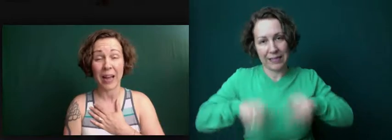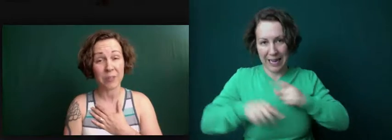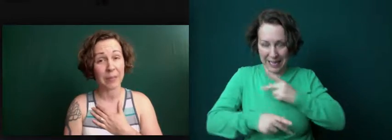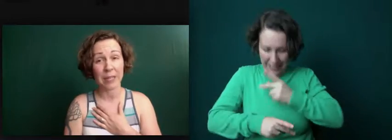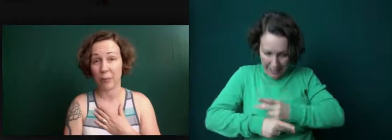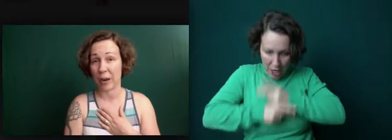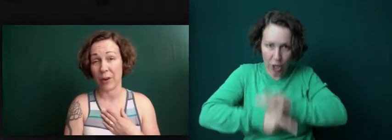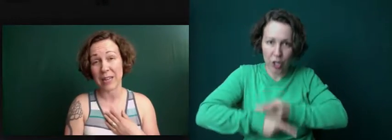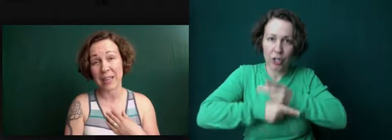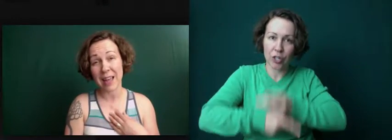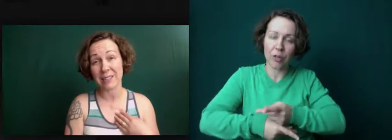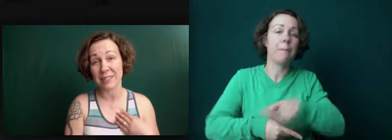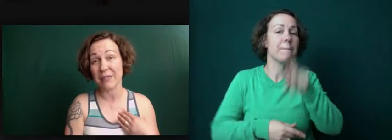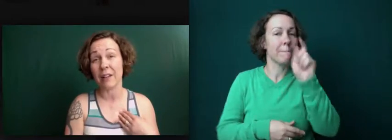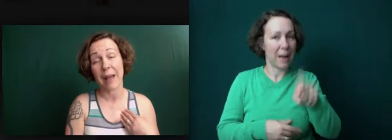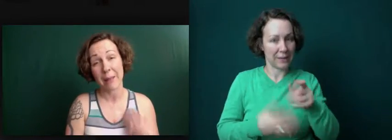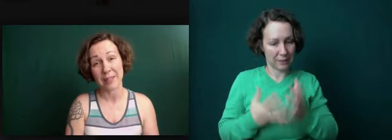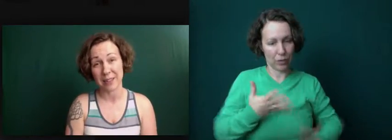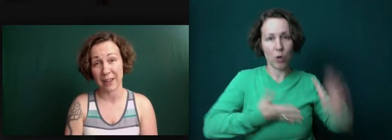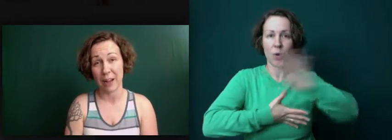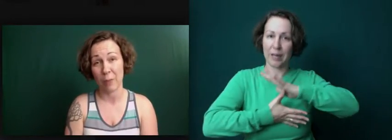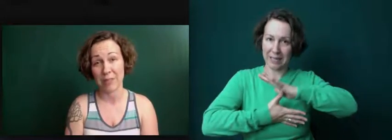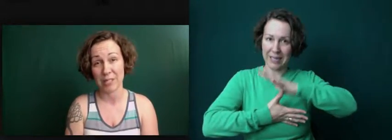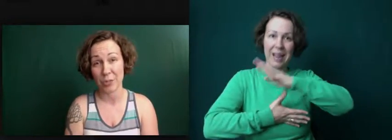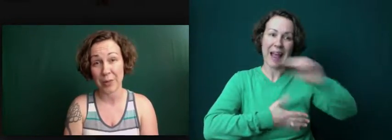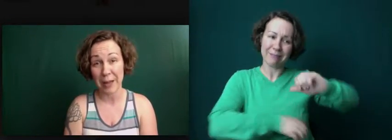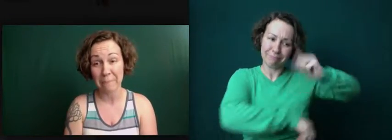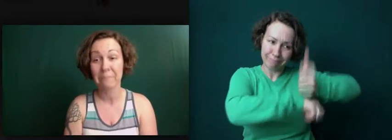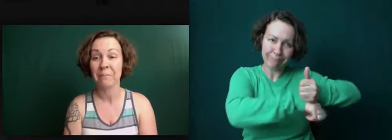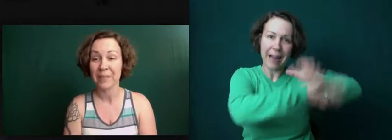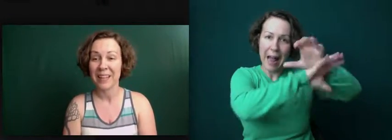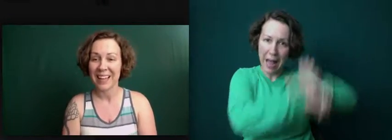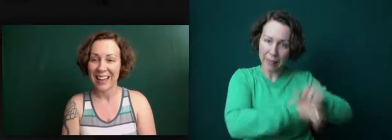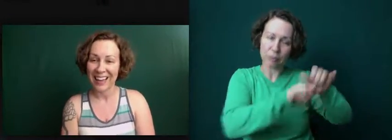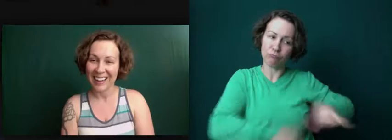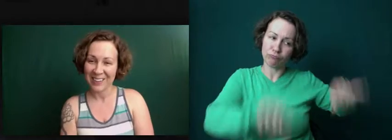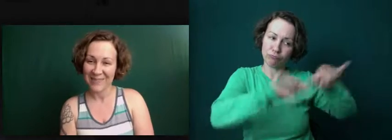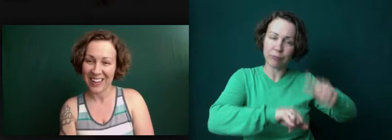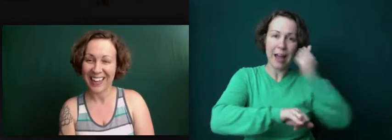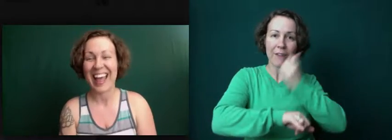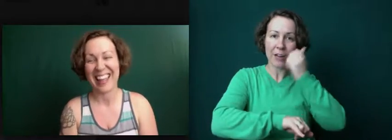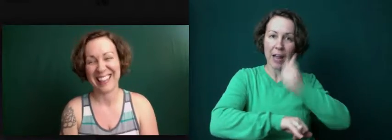we have to make it a priority and develop habits that can help us to do that.